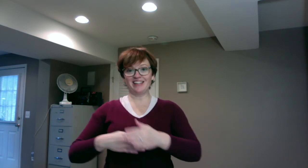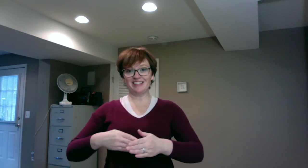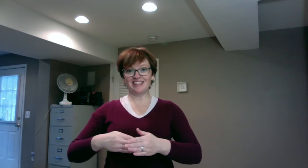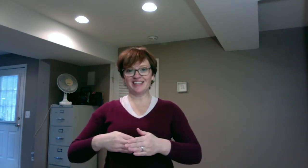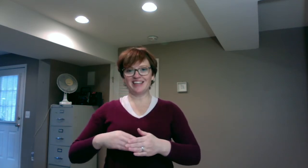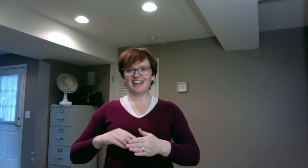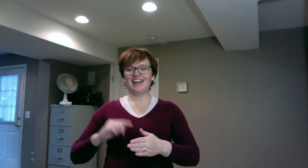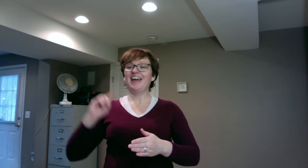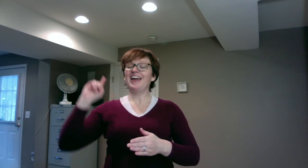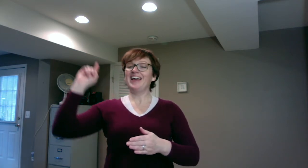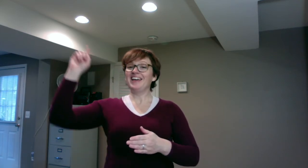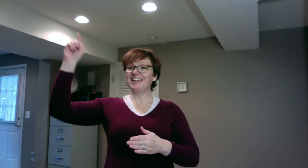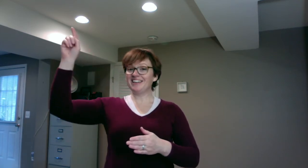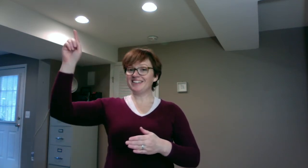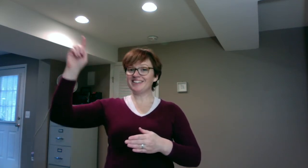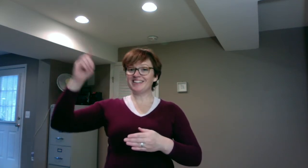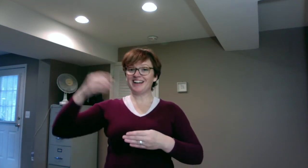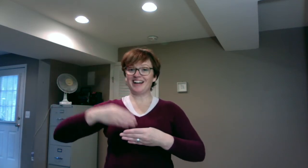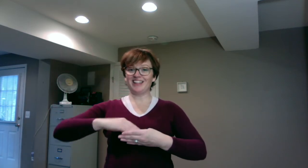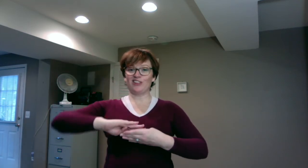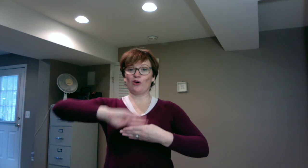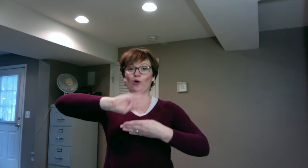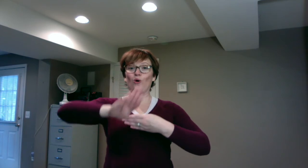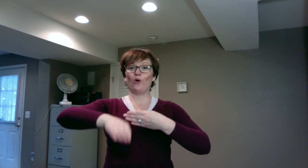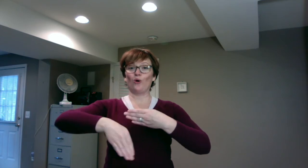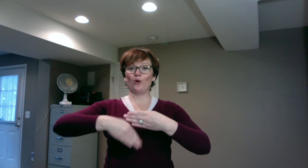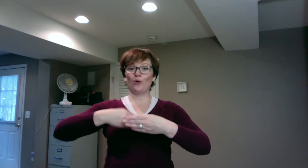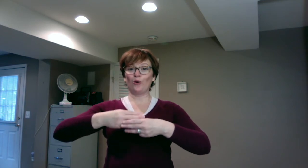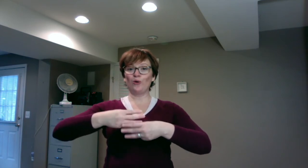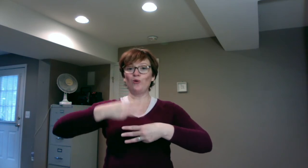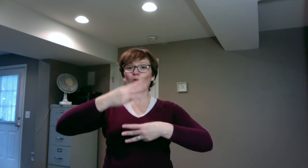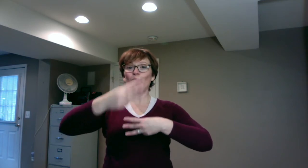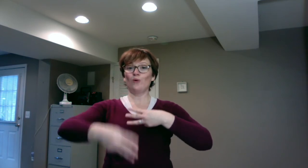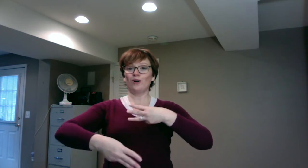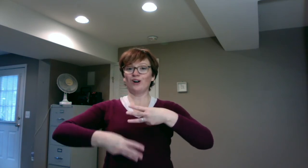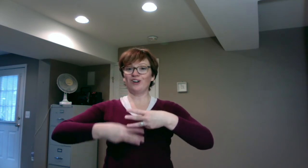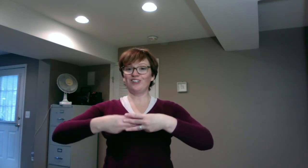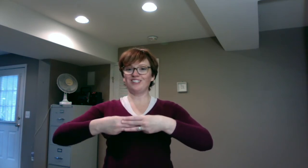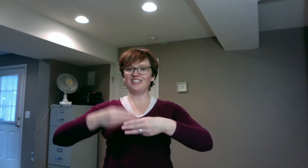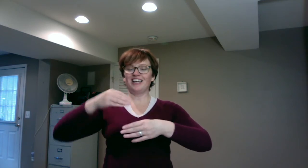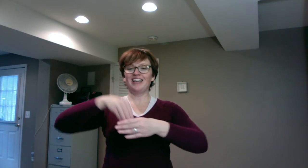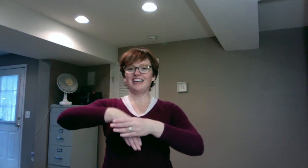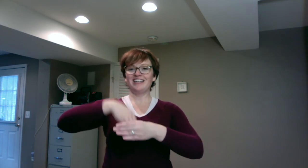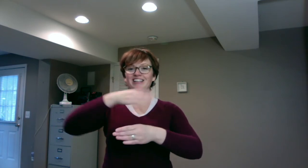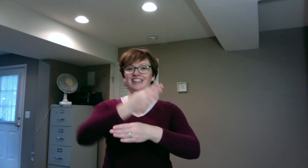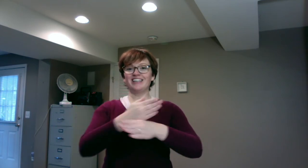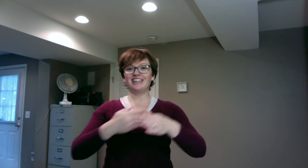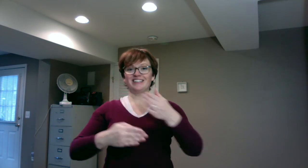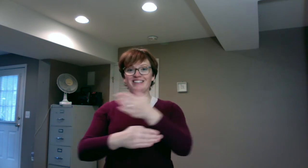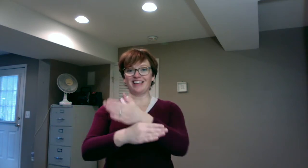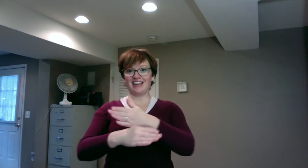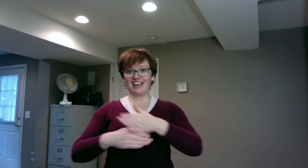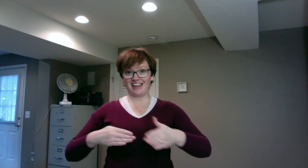hands. He's got the whole world in his